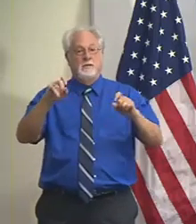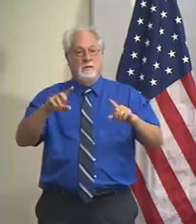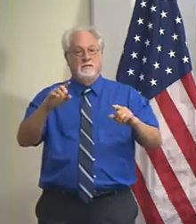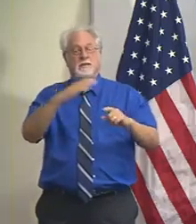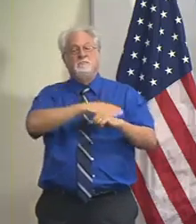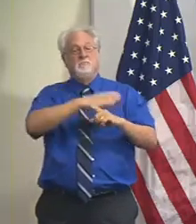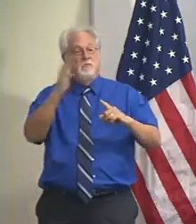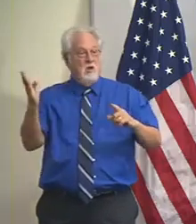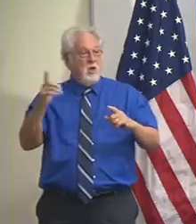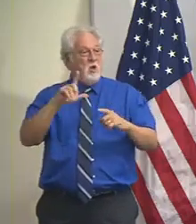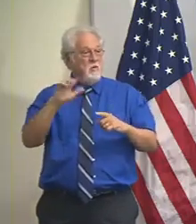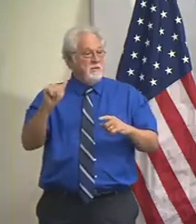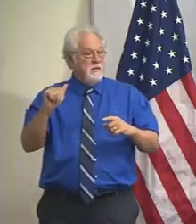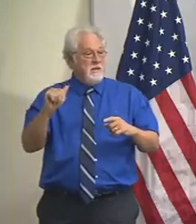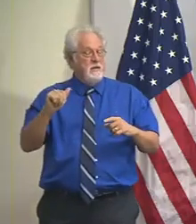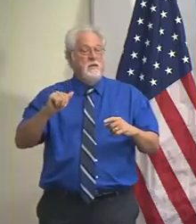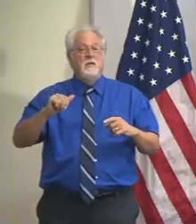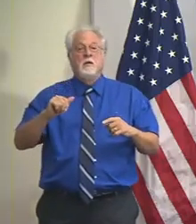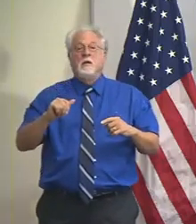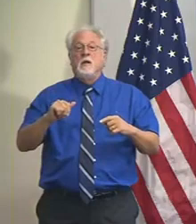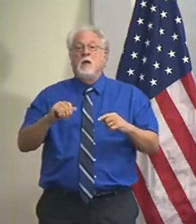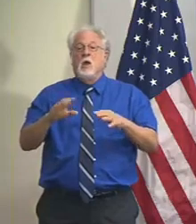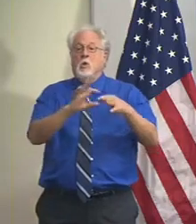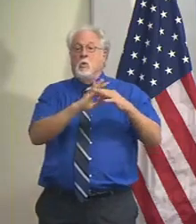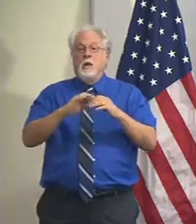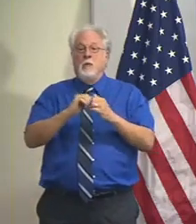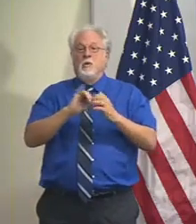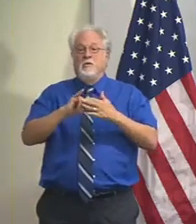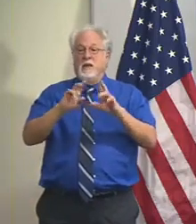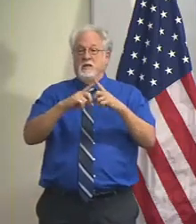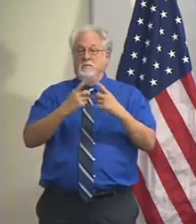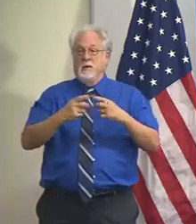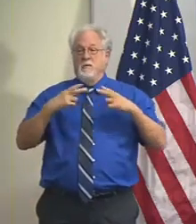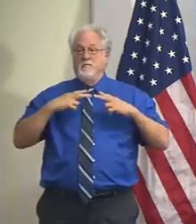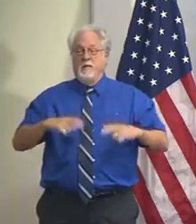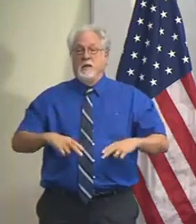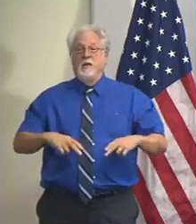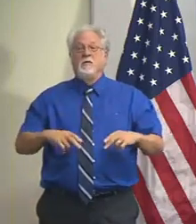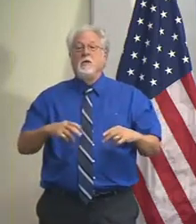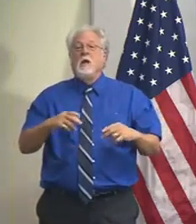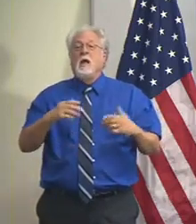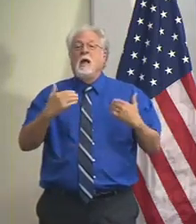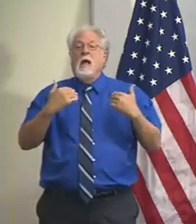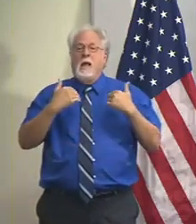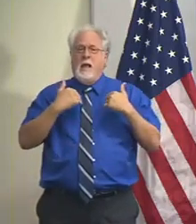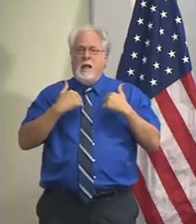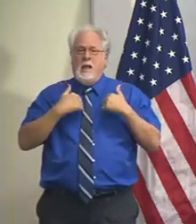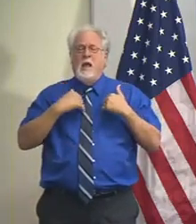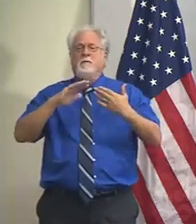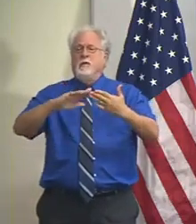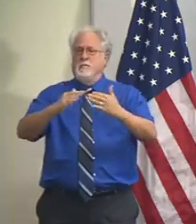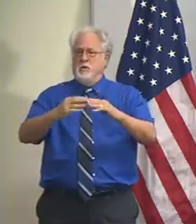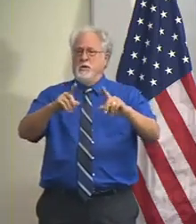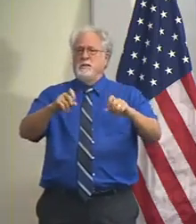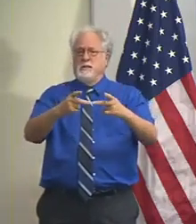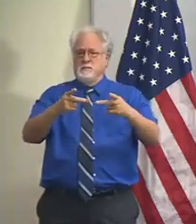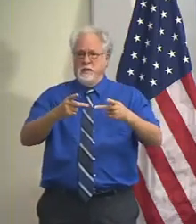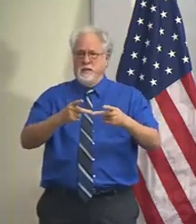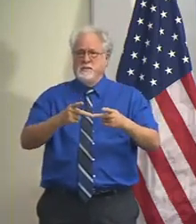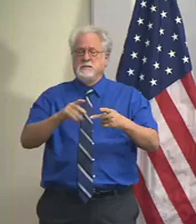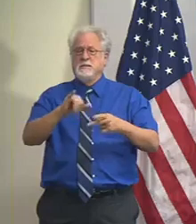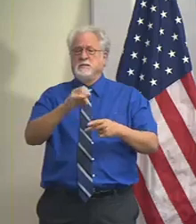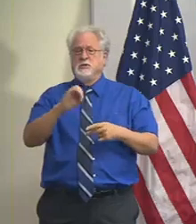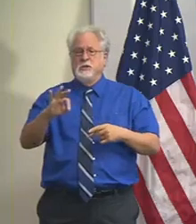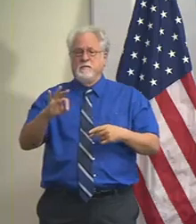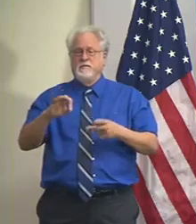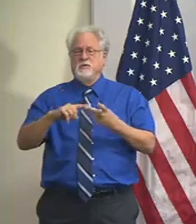state of Louisiana. They're coordinating that with the Department of Health. There are community test sites available in